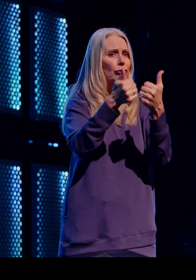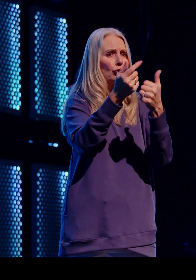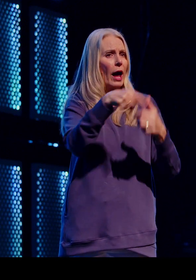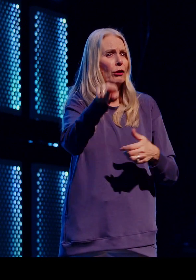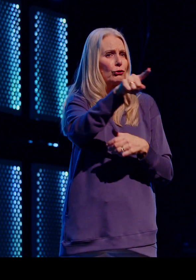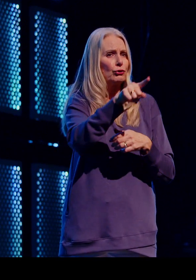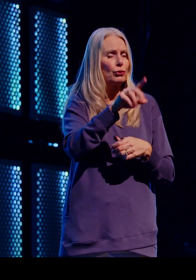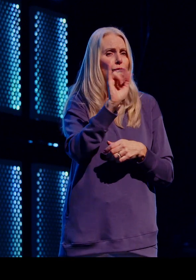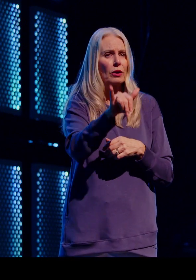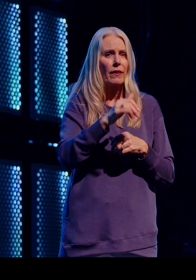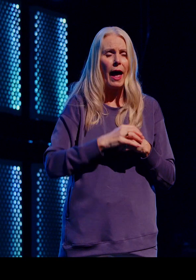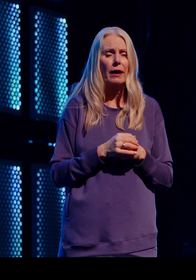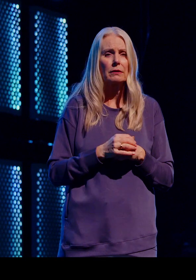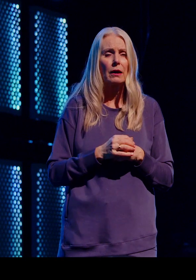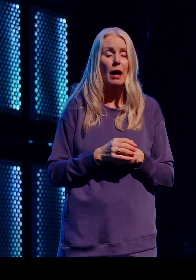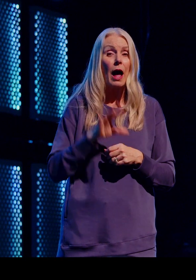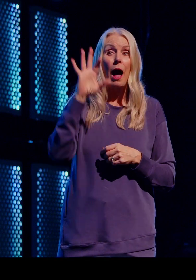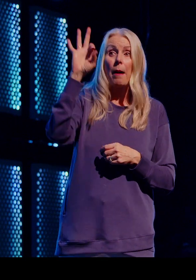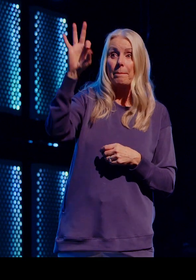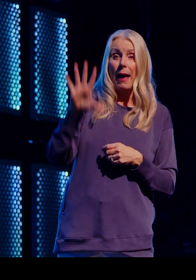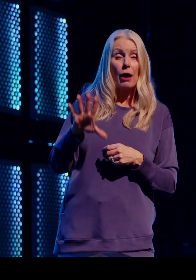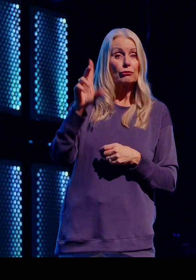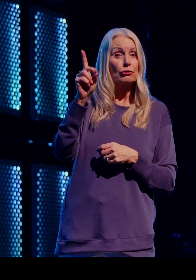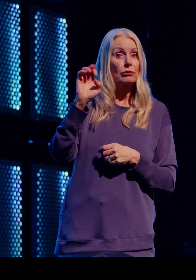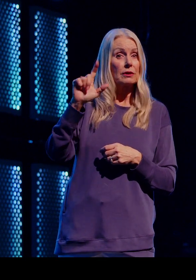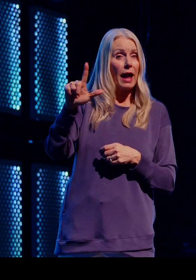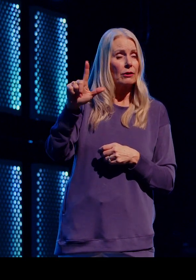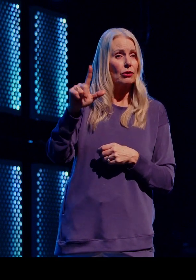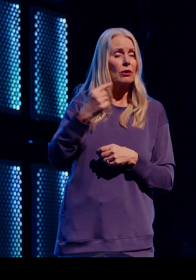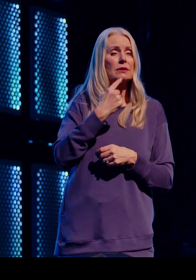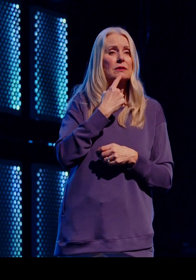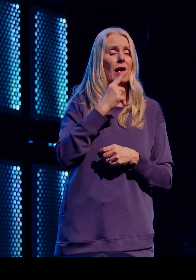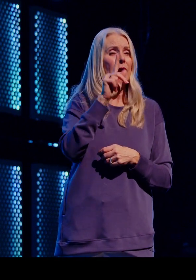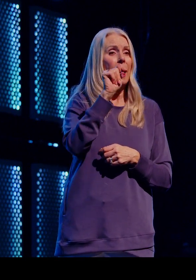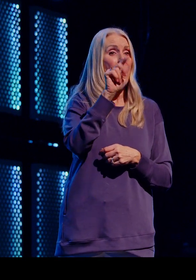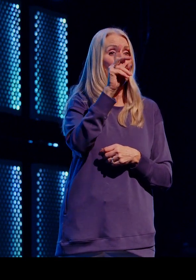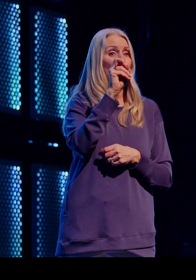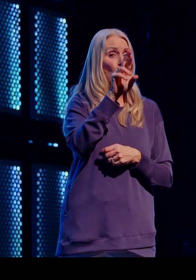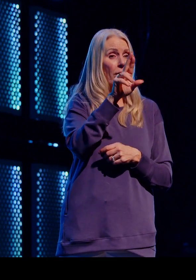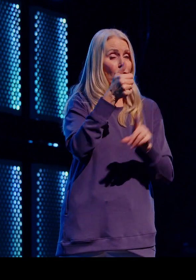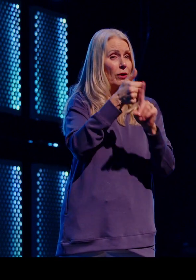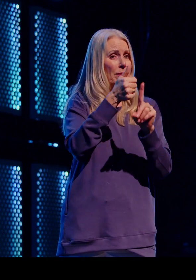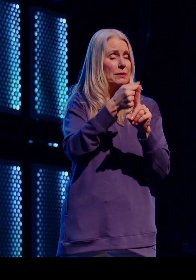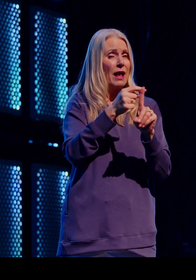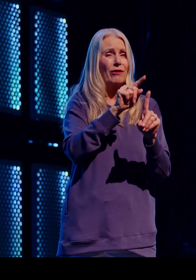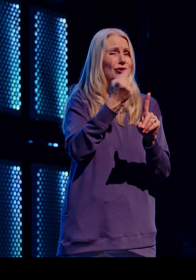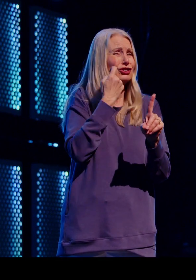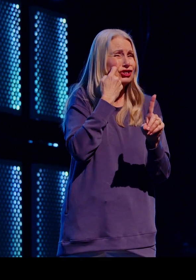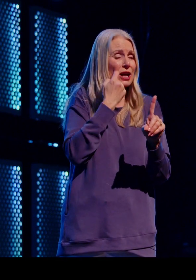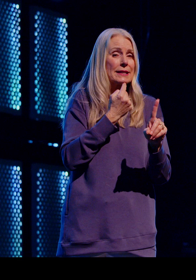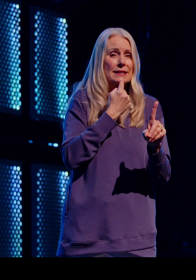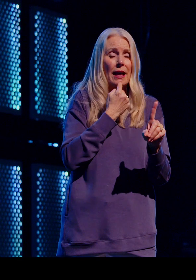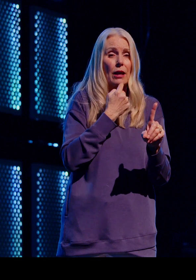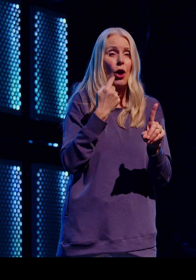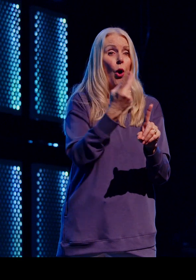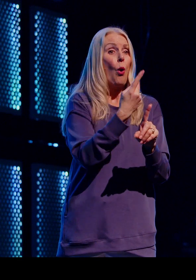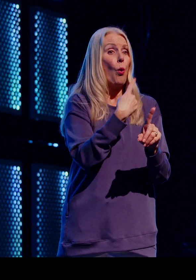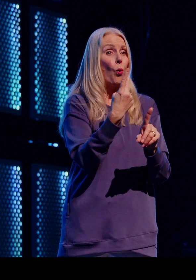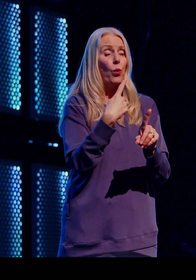But as we've been saying, Pastor Daniel's been saying over the weeks, Trevor just said it right now, that we need to be